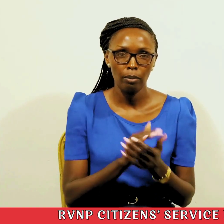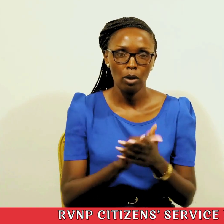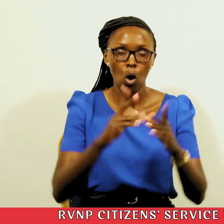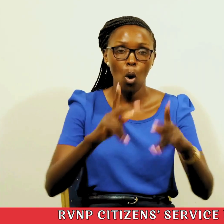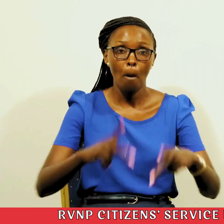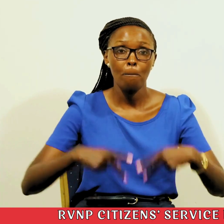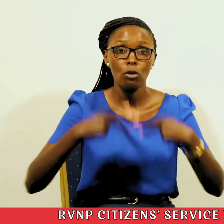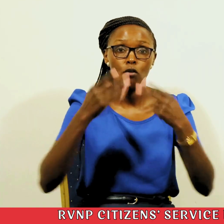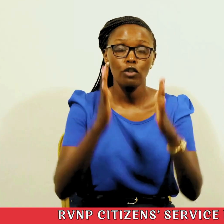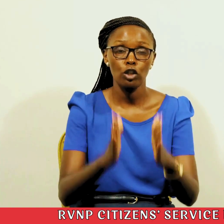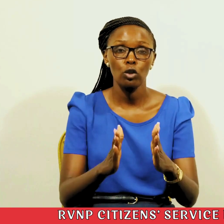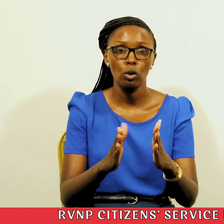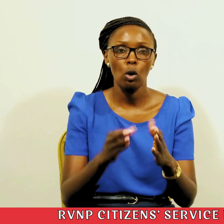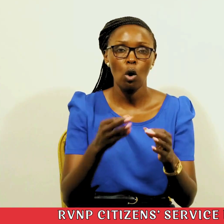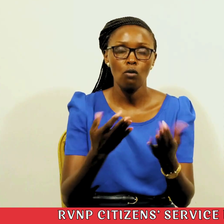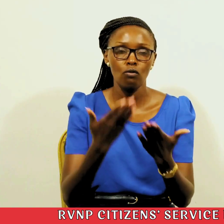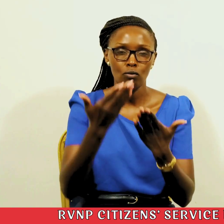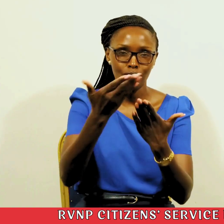provision of clearance form.